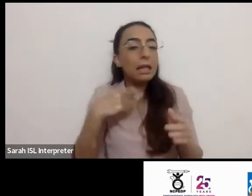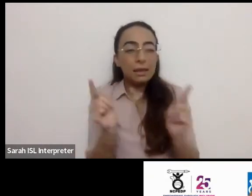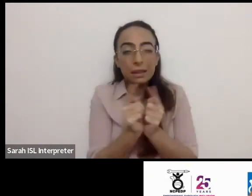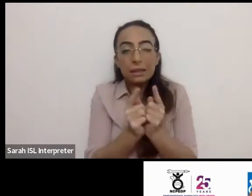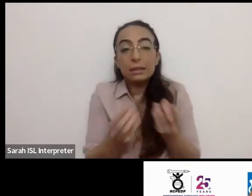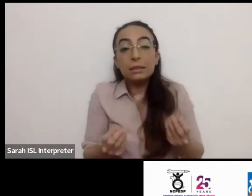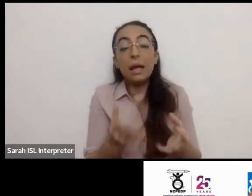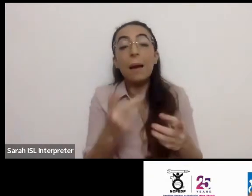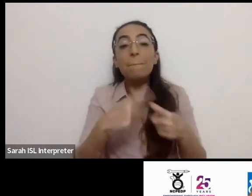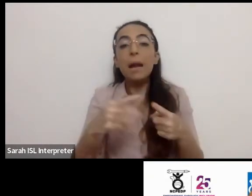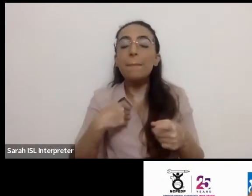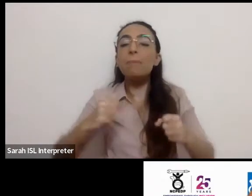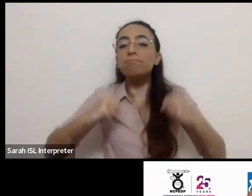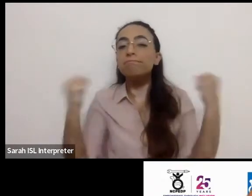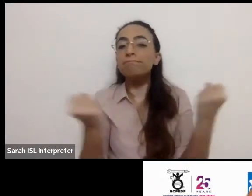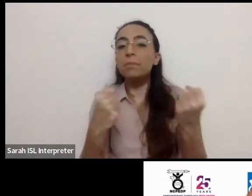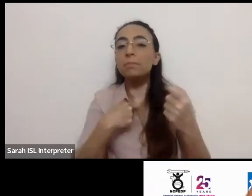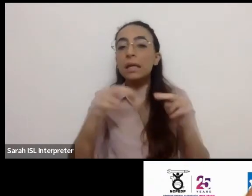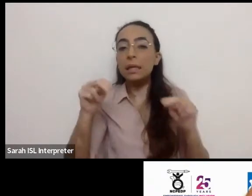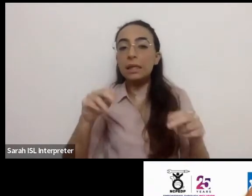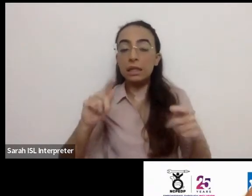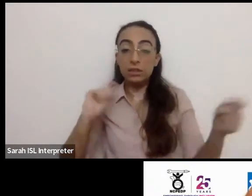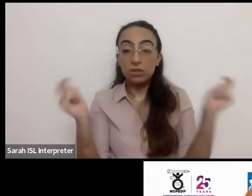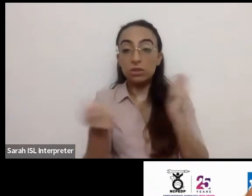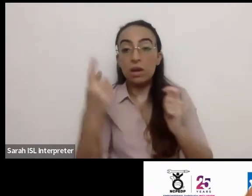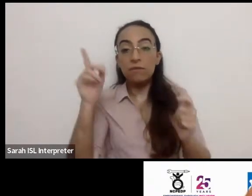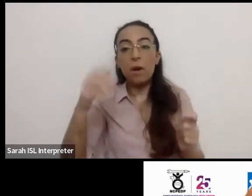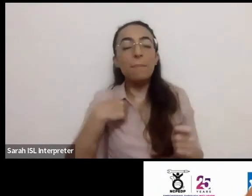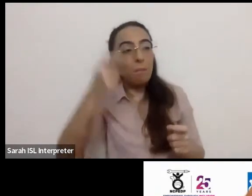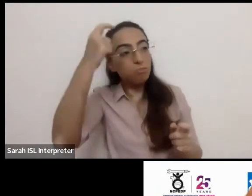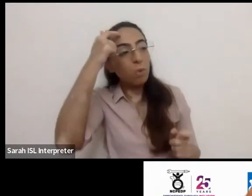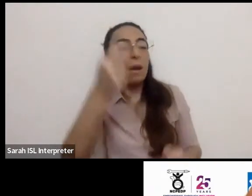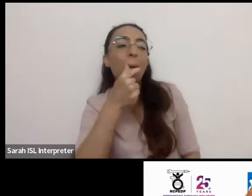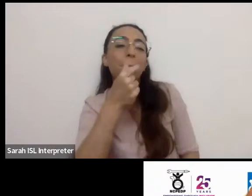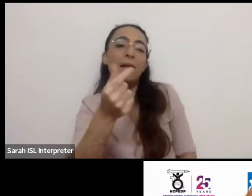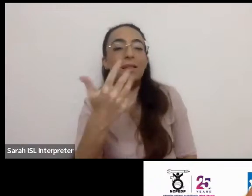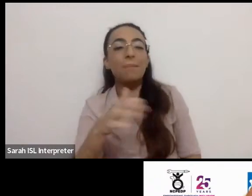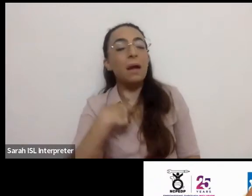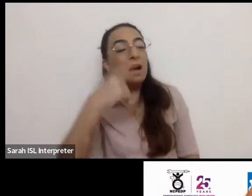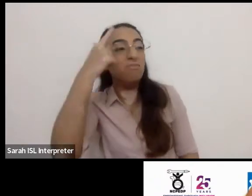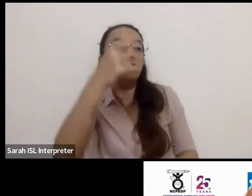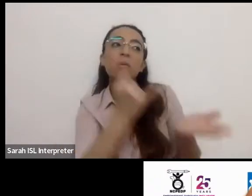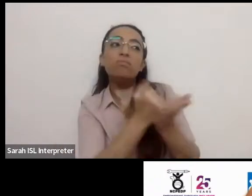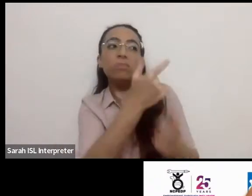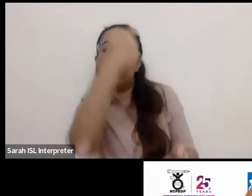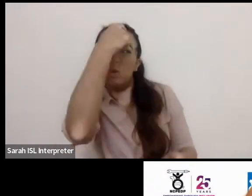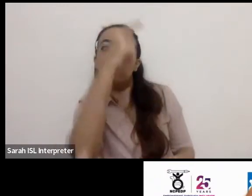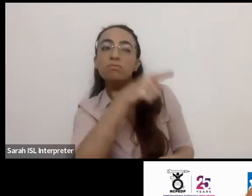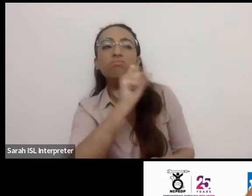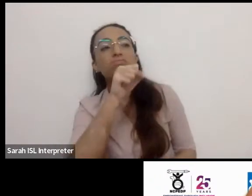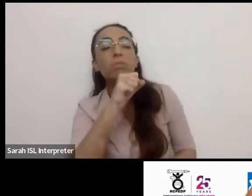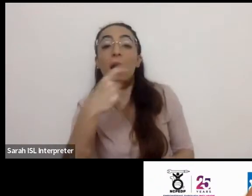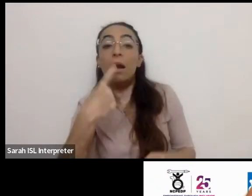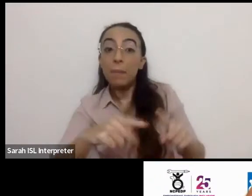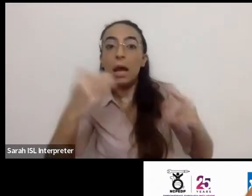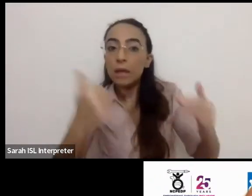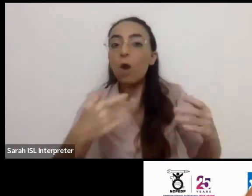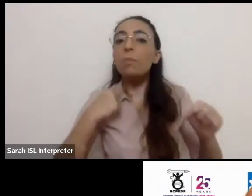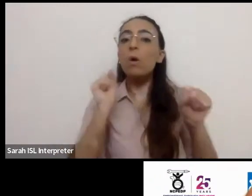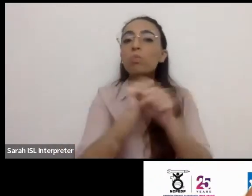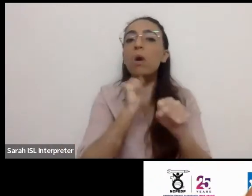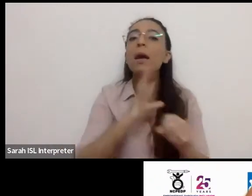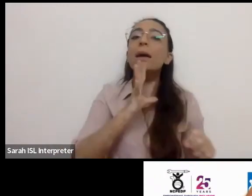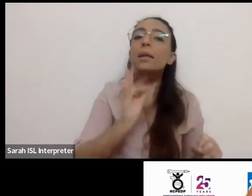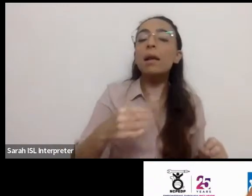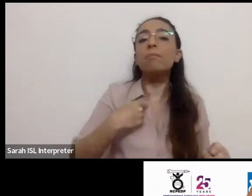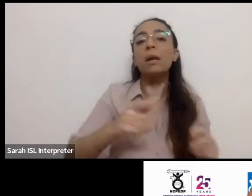there's a conscious effort to change from addressing the problem to now making it focusing on sustainability and